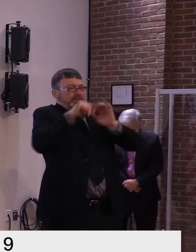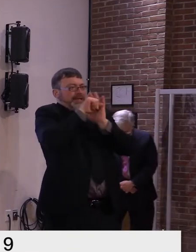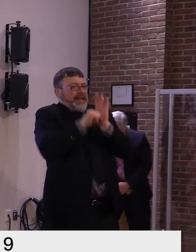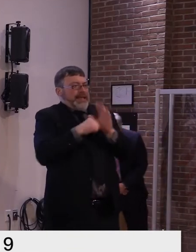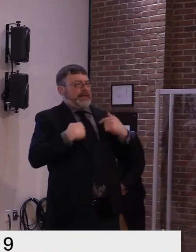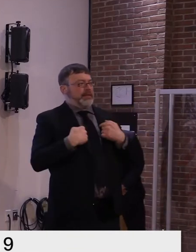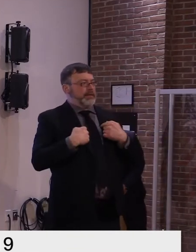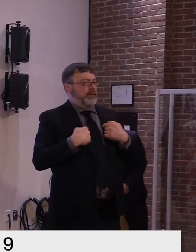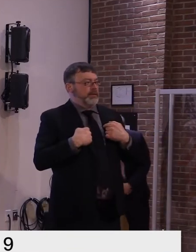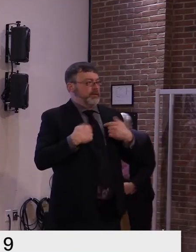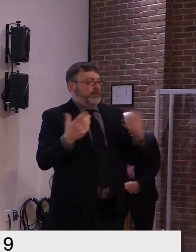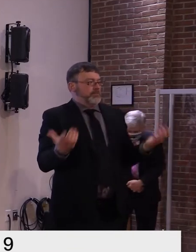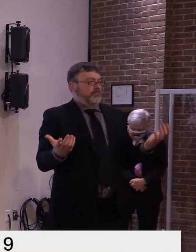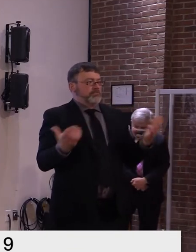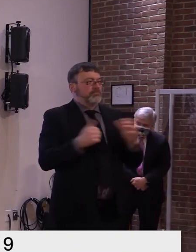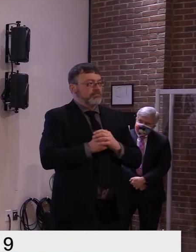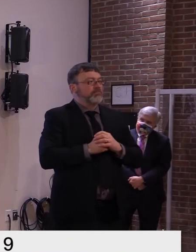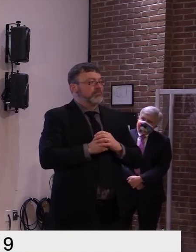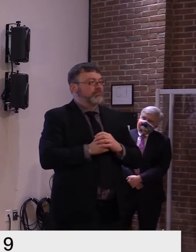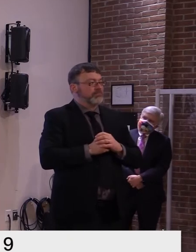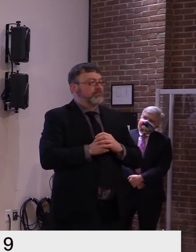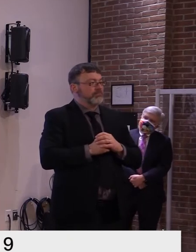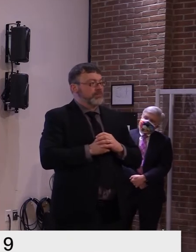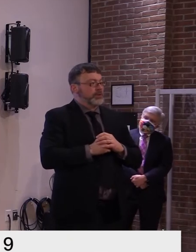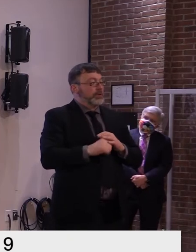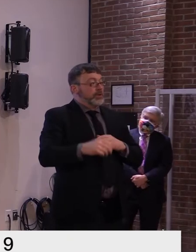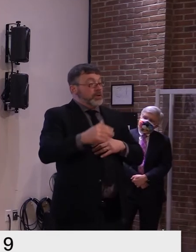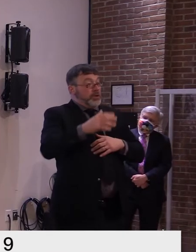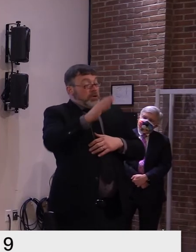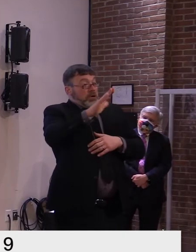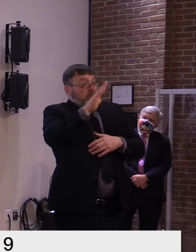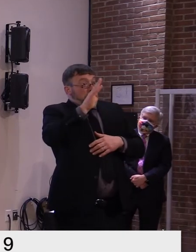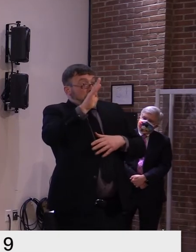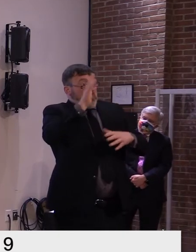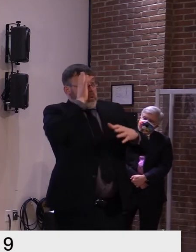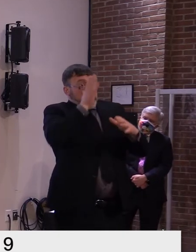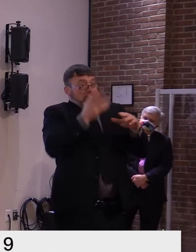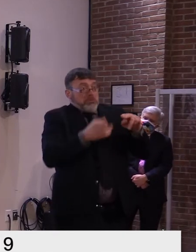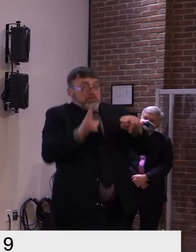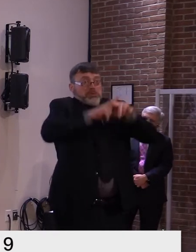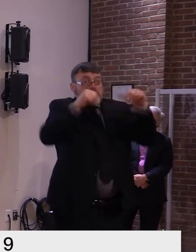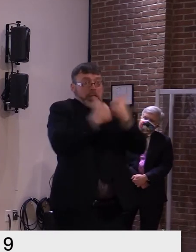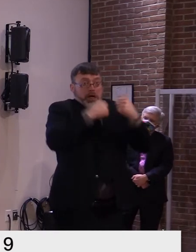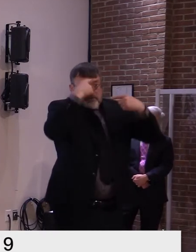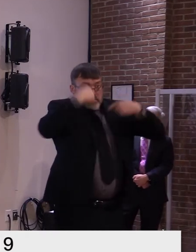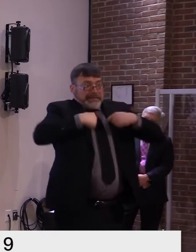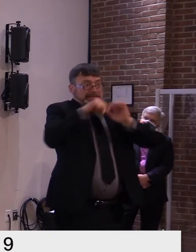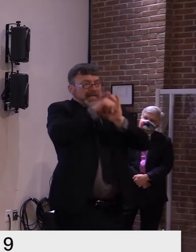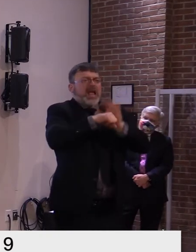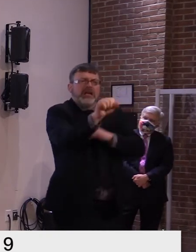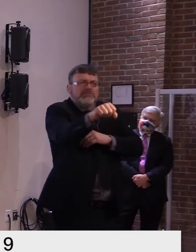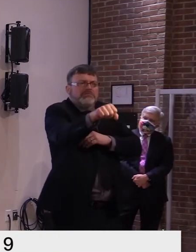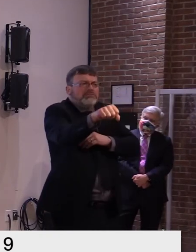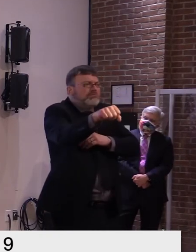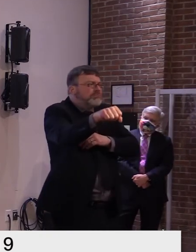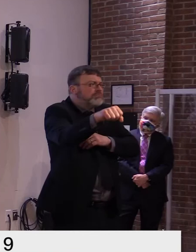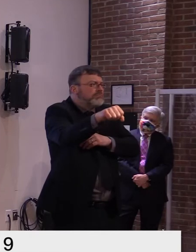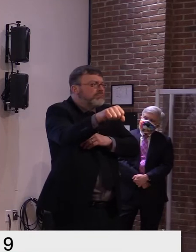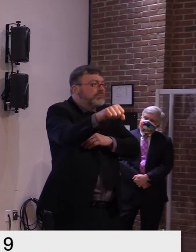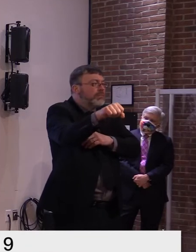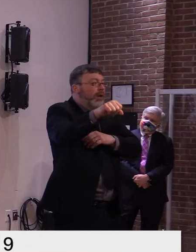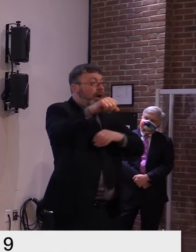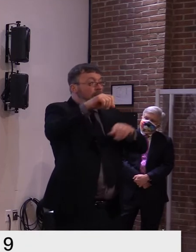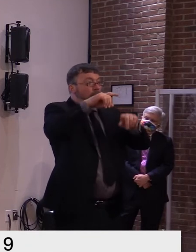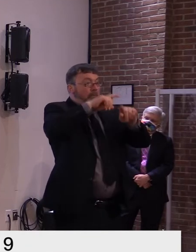doses. So it's going to be challenging. I do like philosophically getting more vaccine in at an early time as much